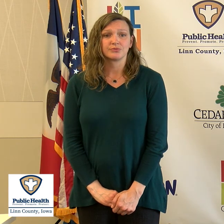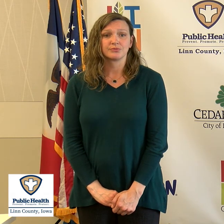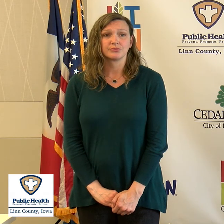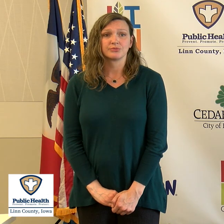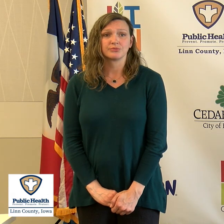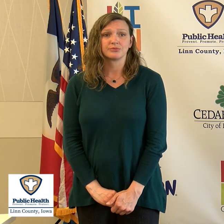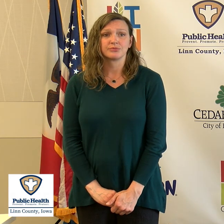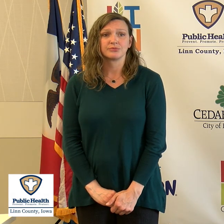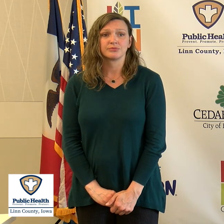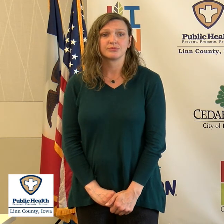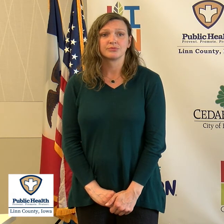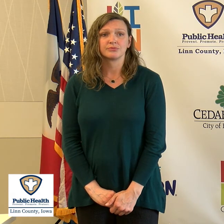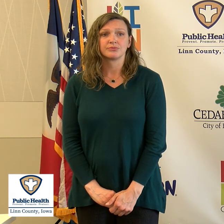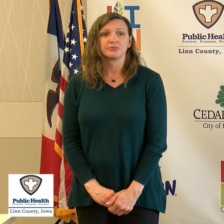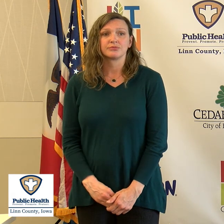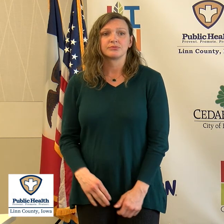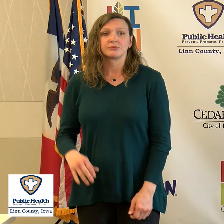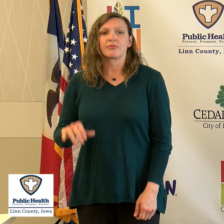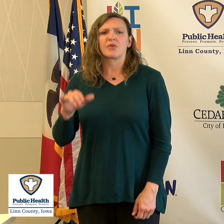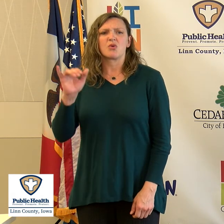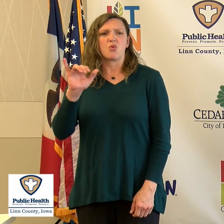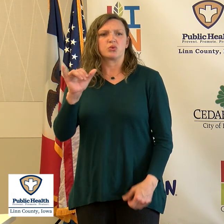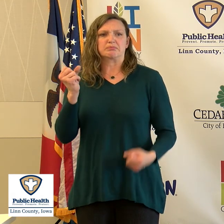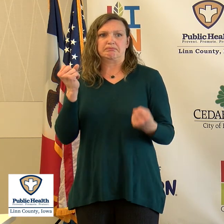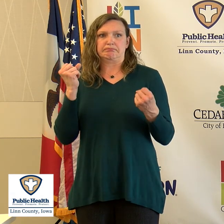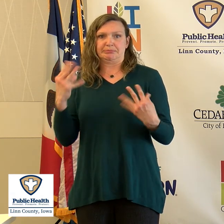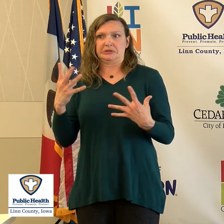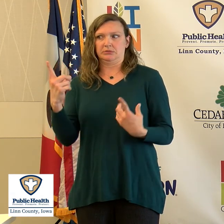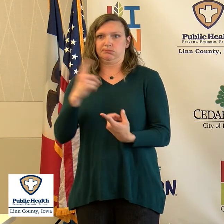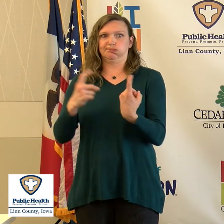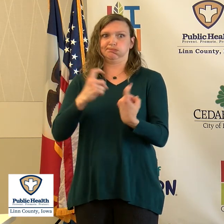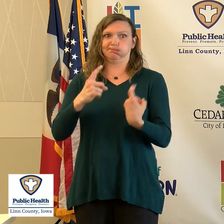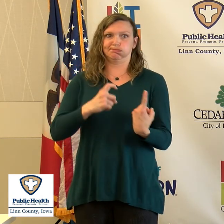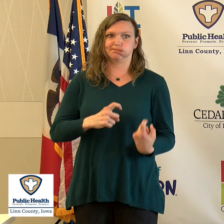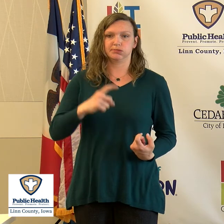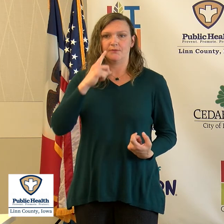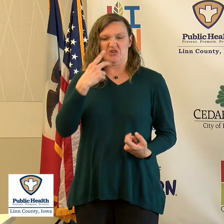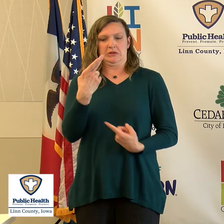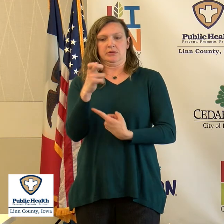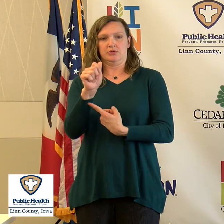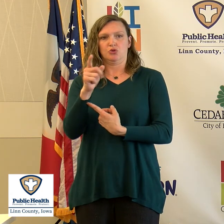We also have several questions for Heather Metter from Linn County Public Health.